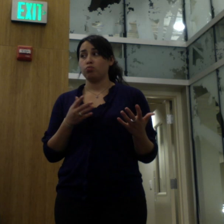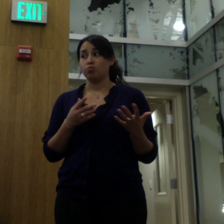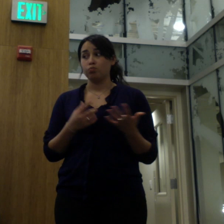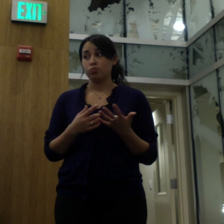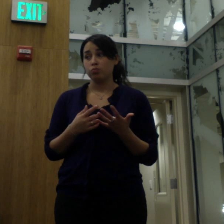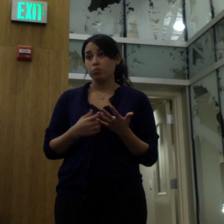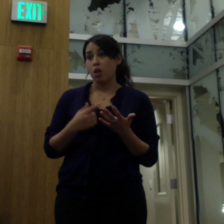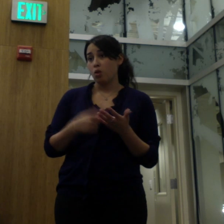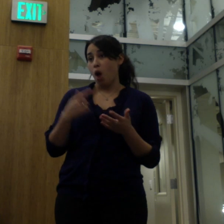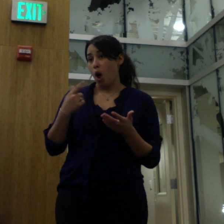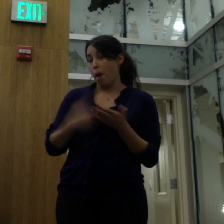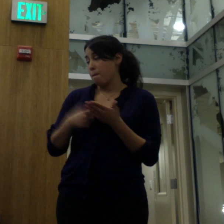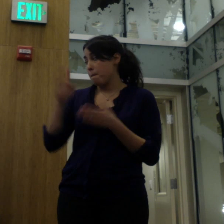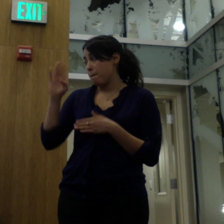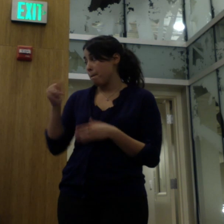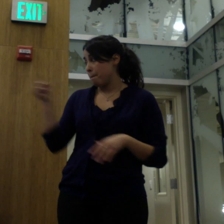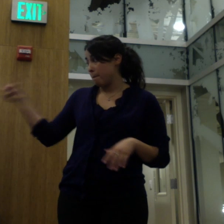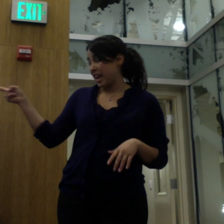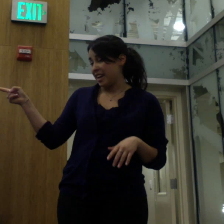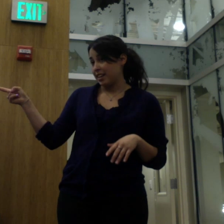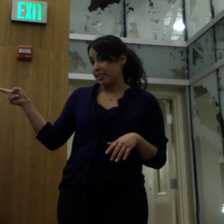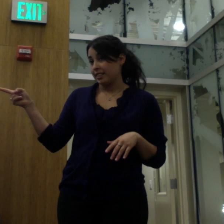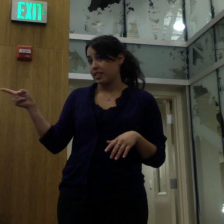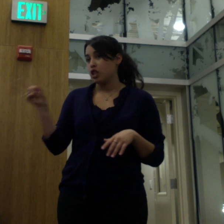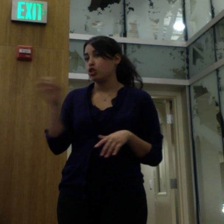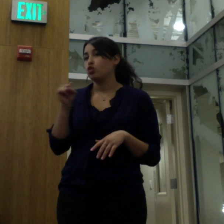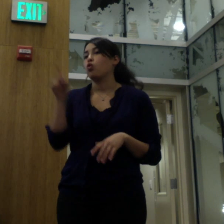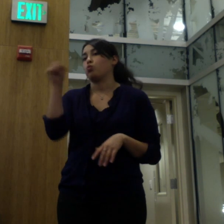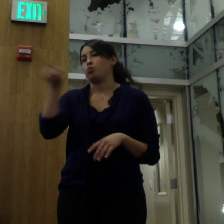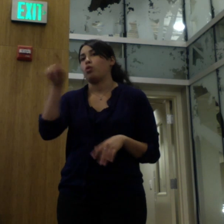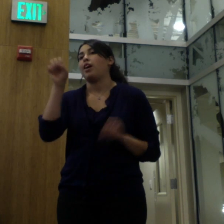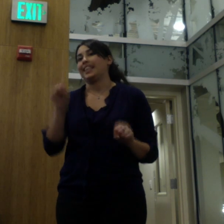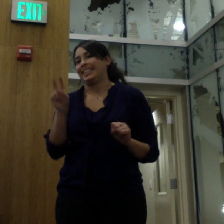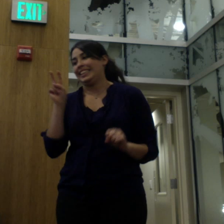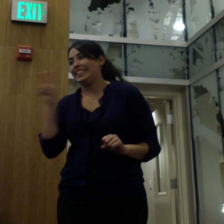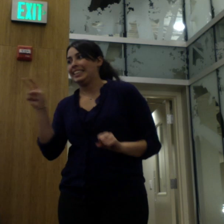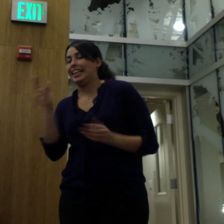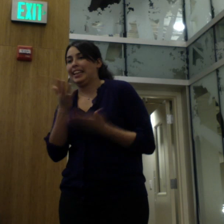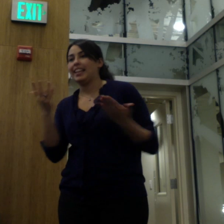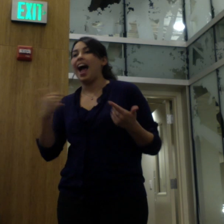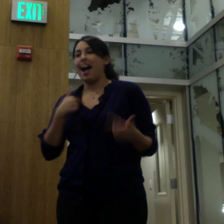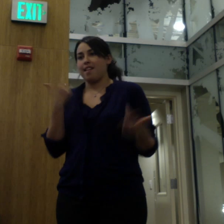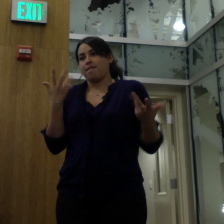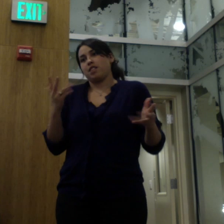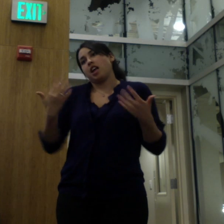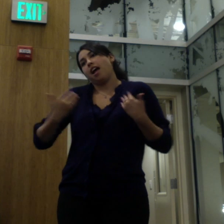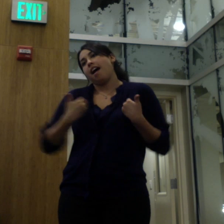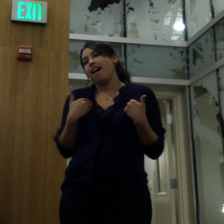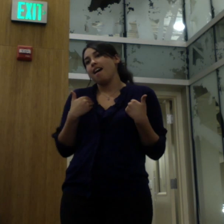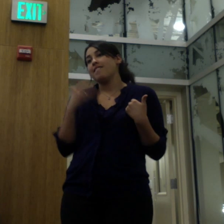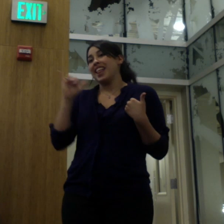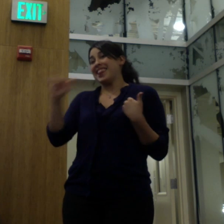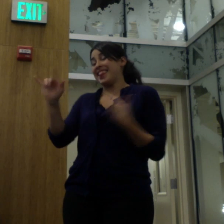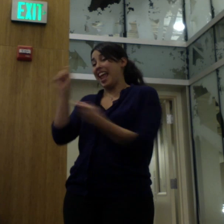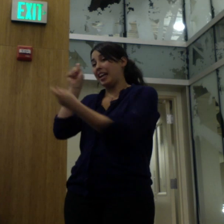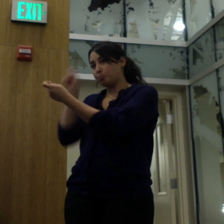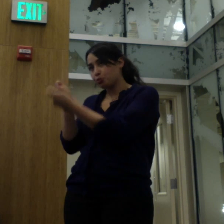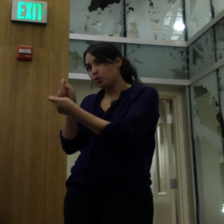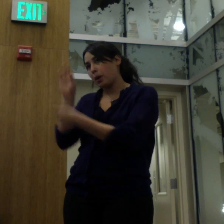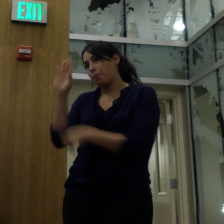the bag that I brought. You guys can see stuff that I have in that particular